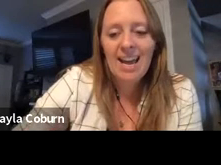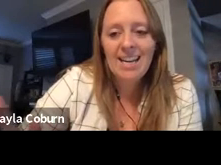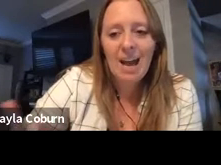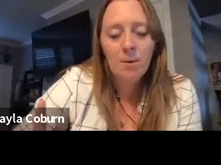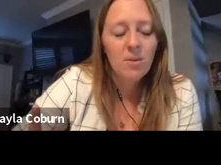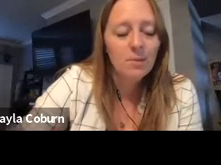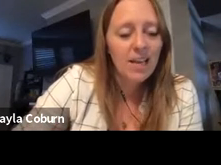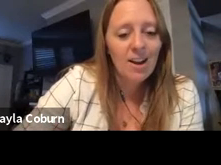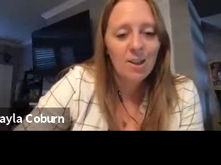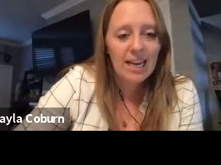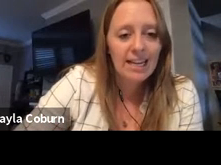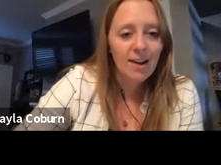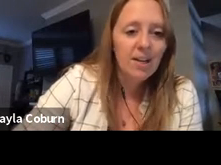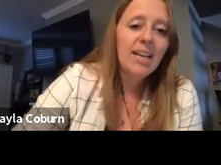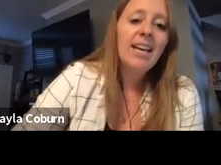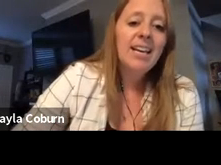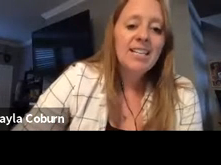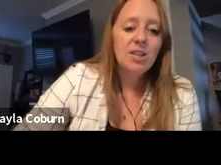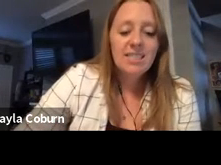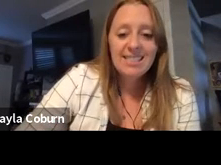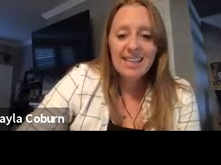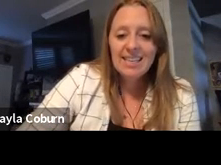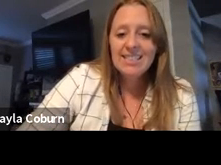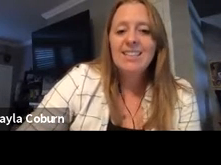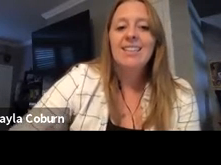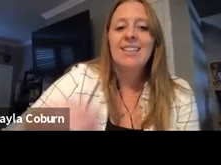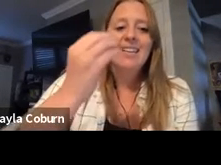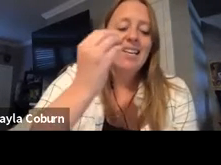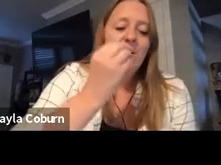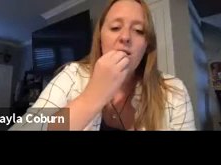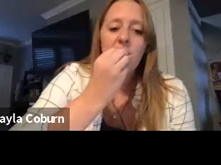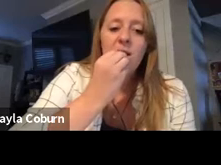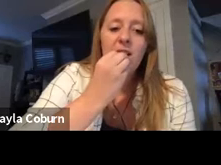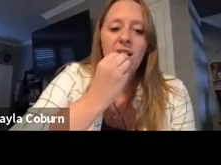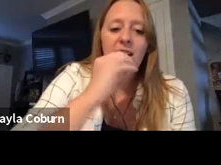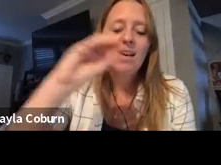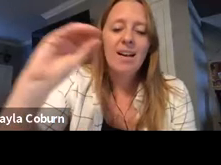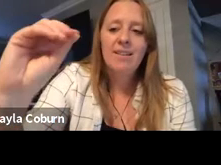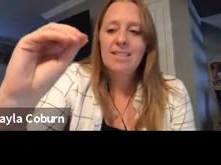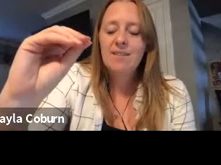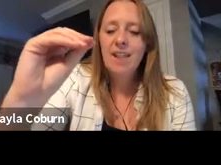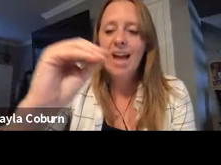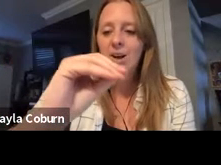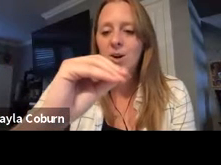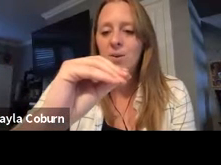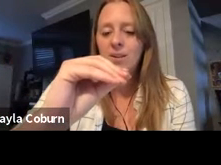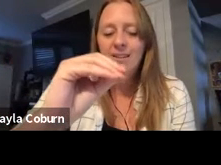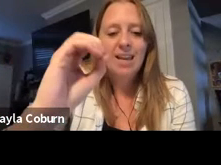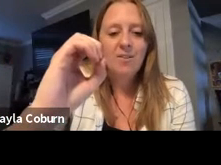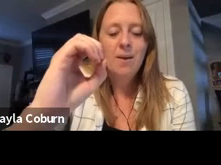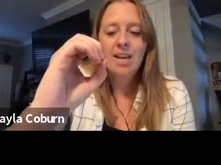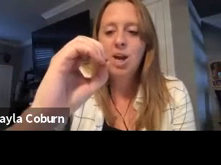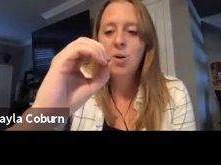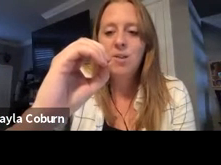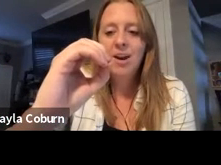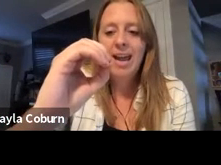But again, I put the website on the handout. So, this is Eat, where you put it's a flat O, like